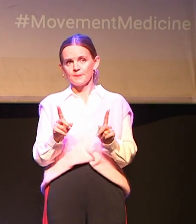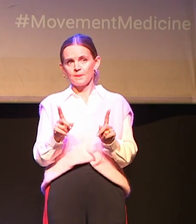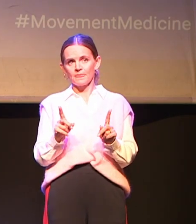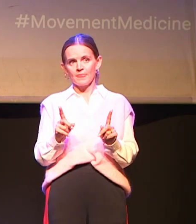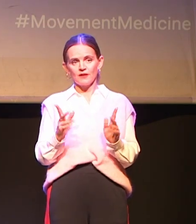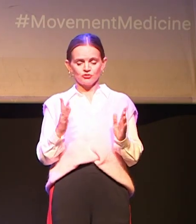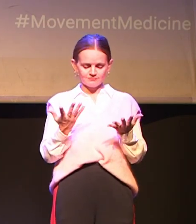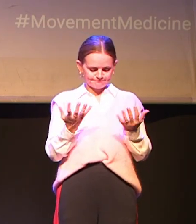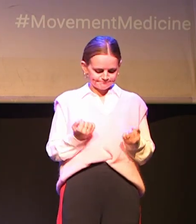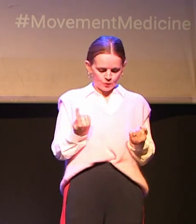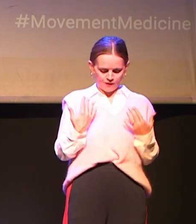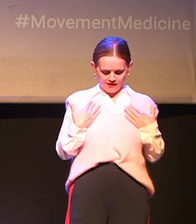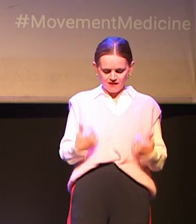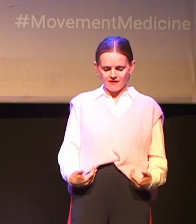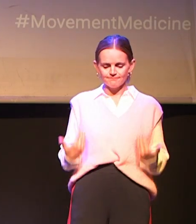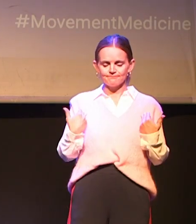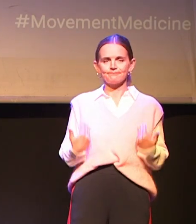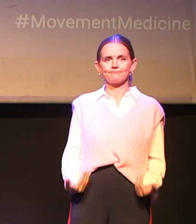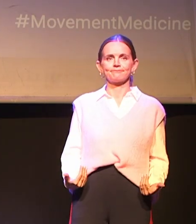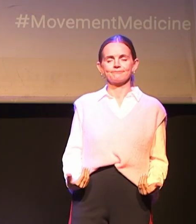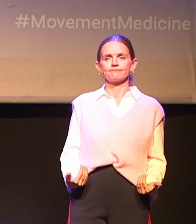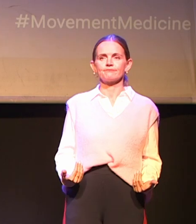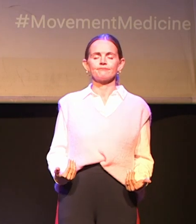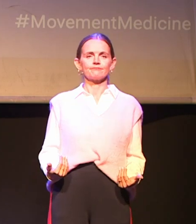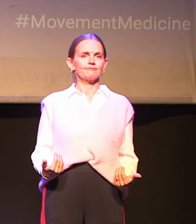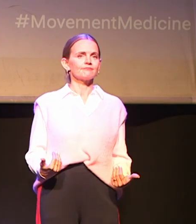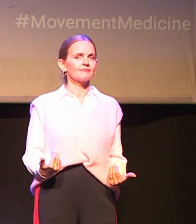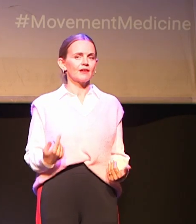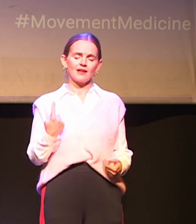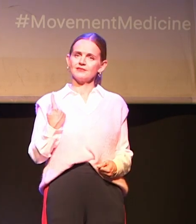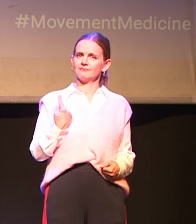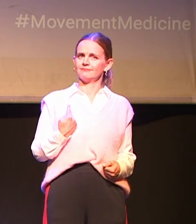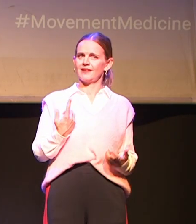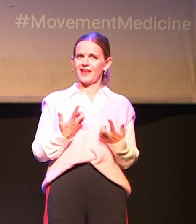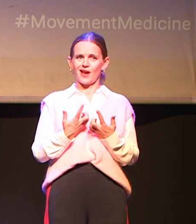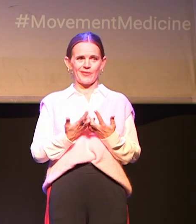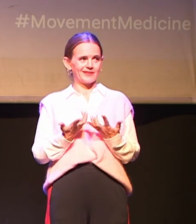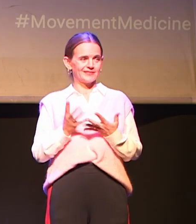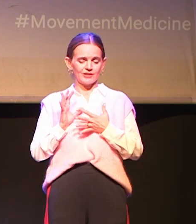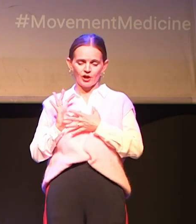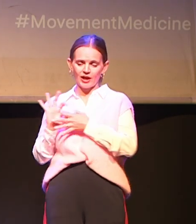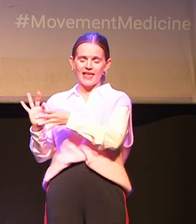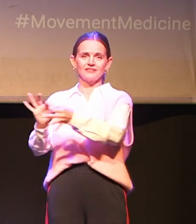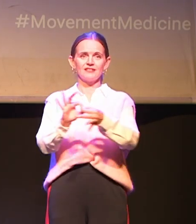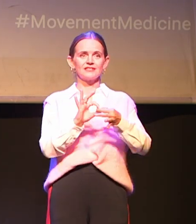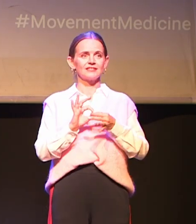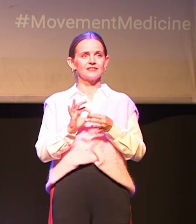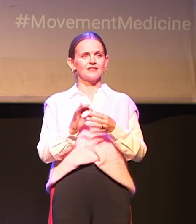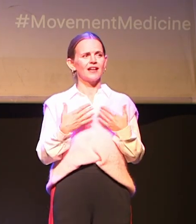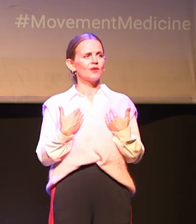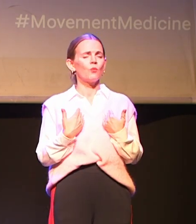with who we are and how that necessarily ties us to each other and how our well being is